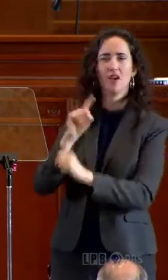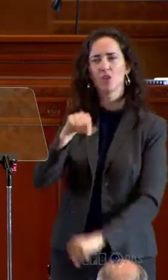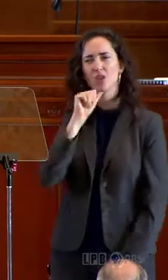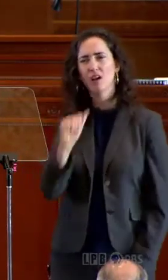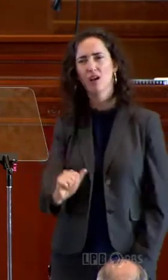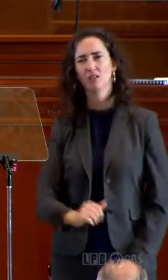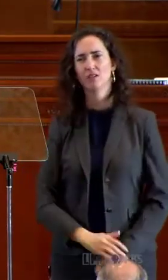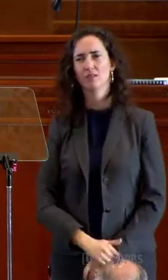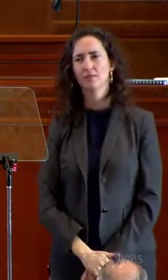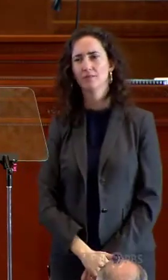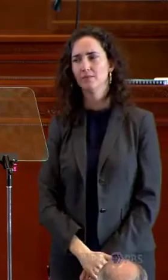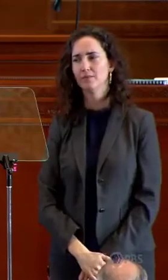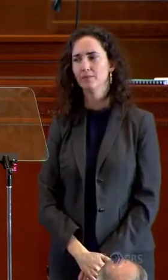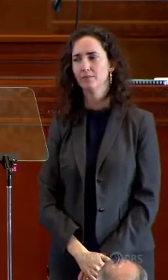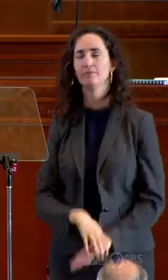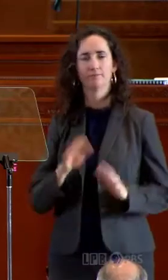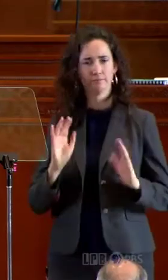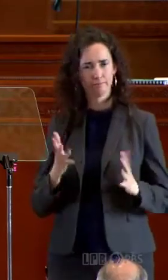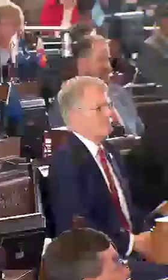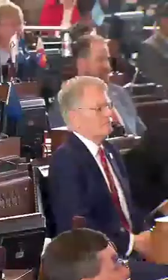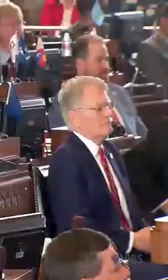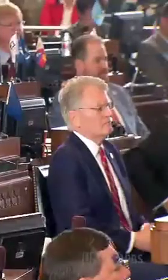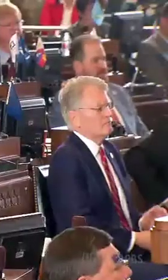insurance company.